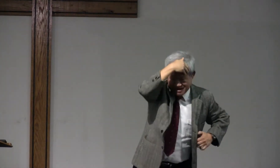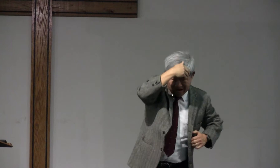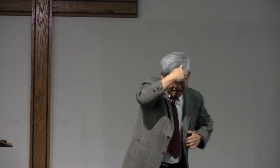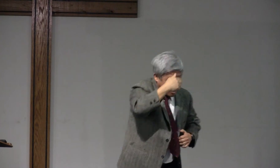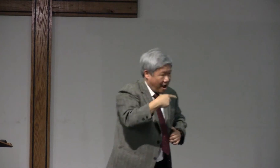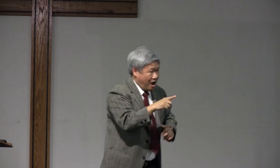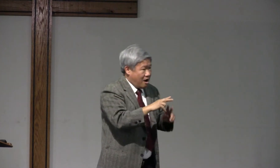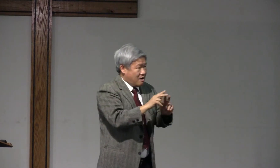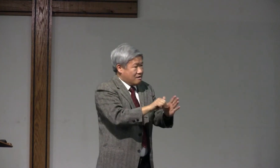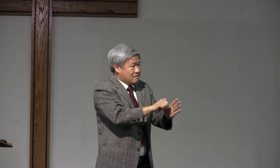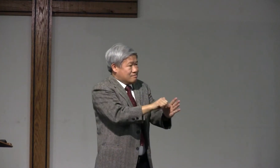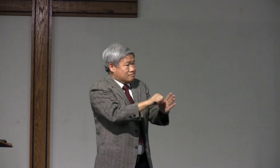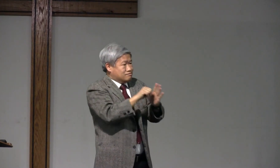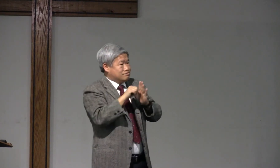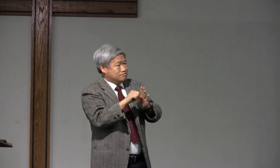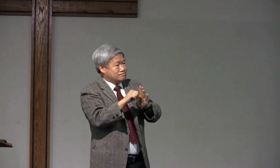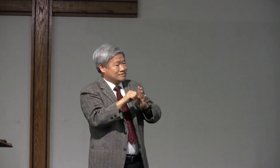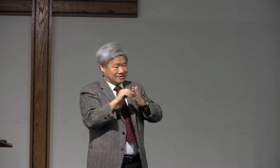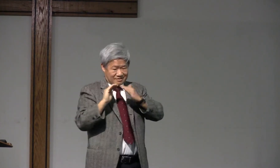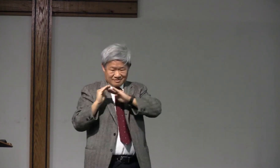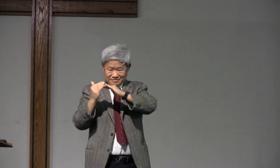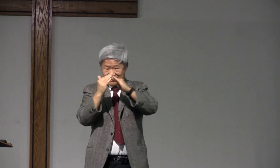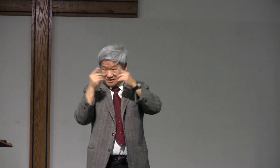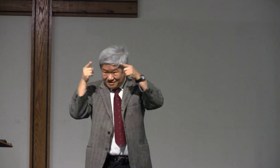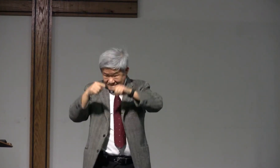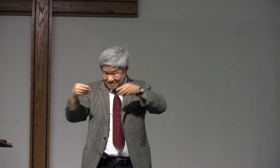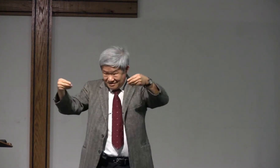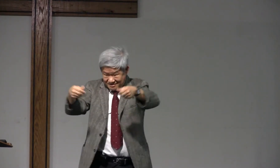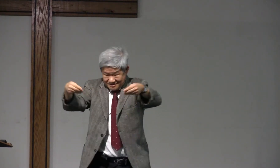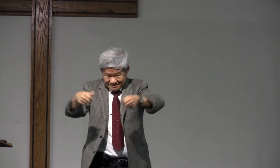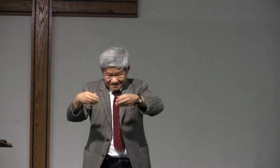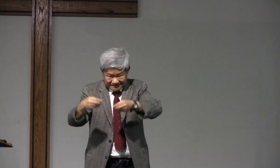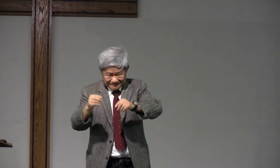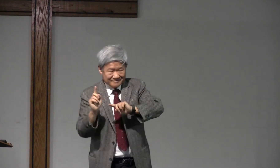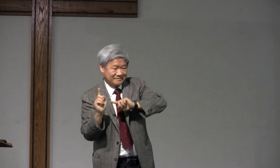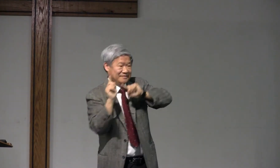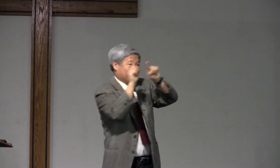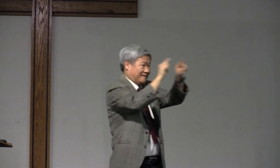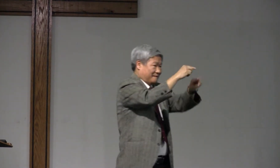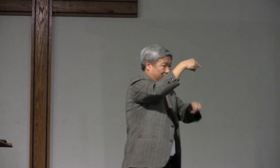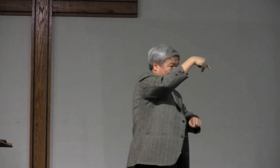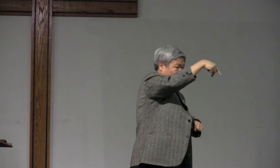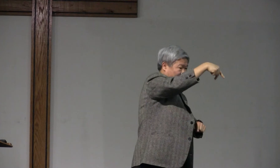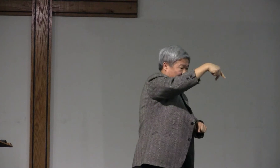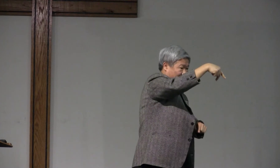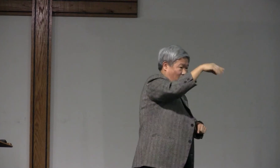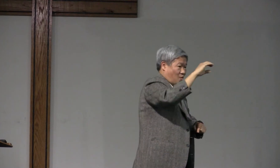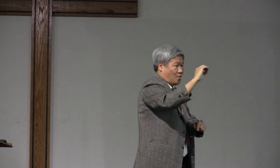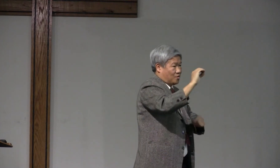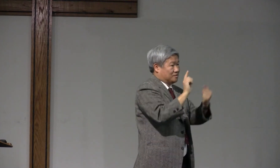deep snowdrifts, and how untrusted that was, and the town agreed to